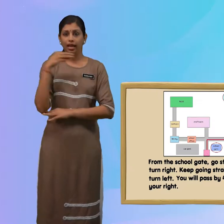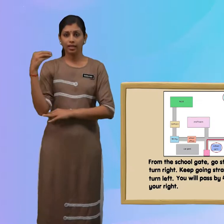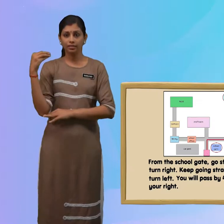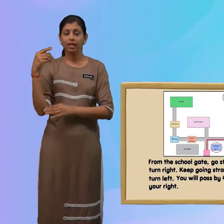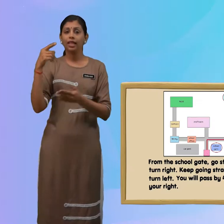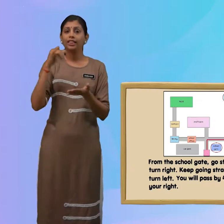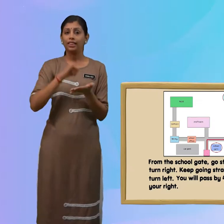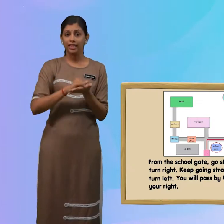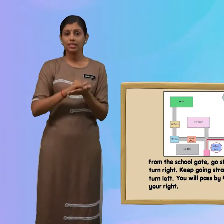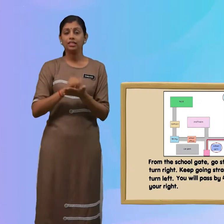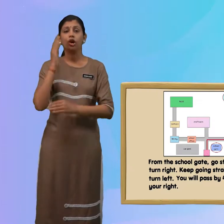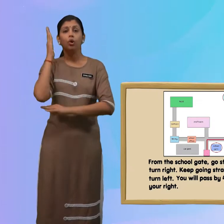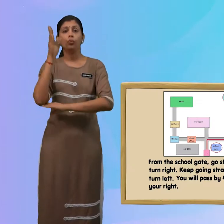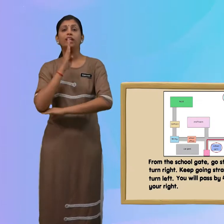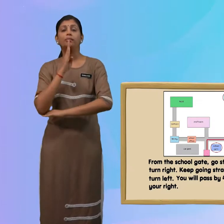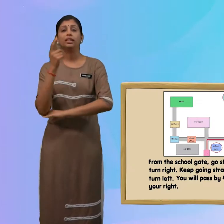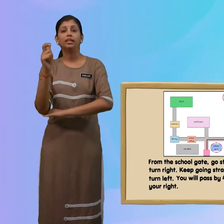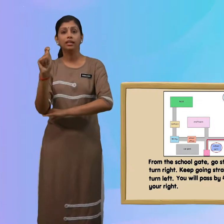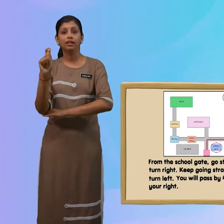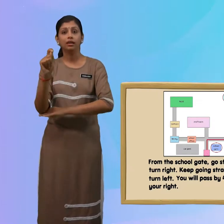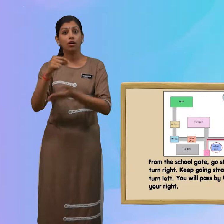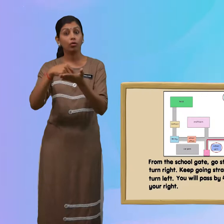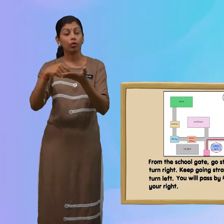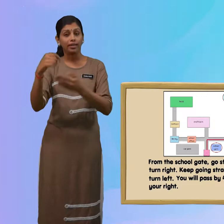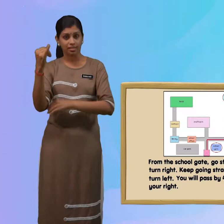And this will be the writing.